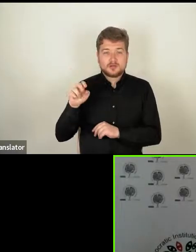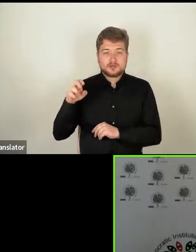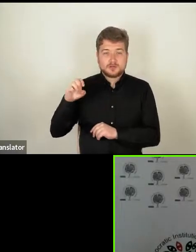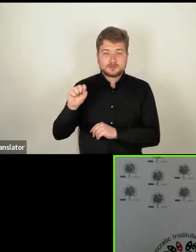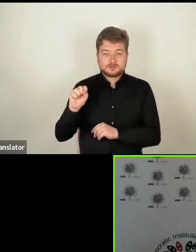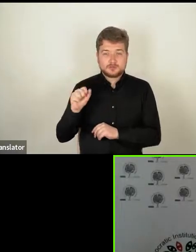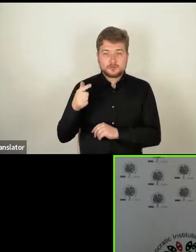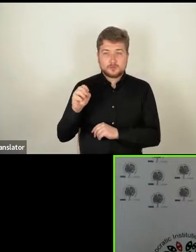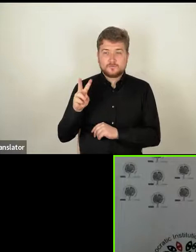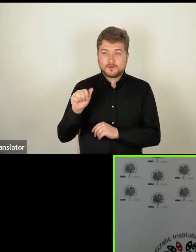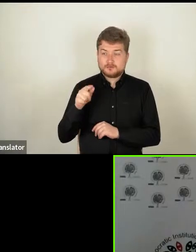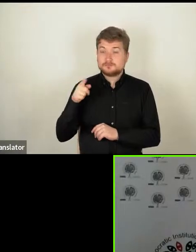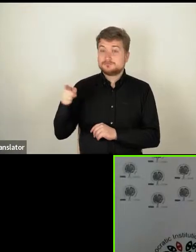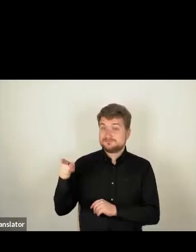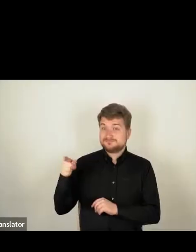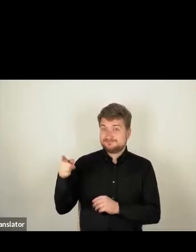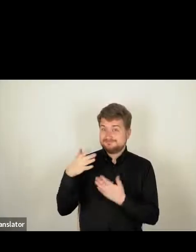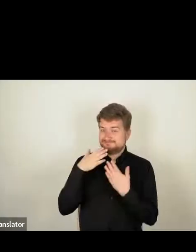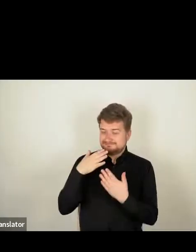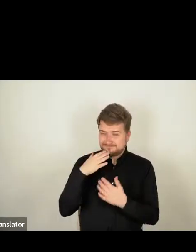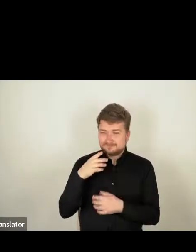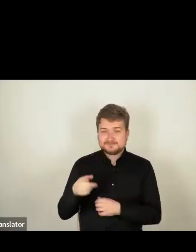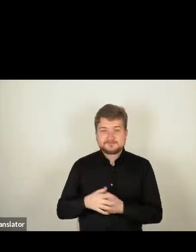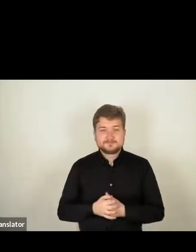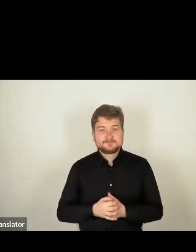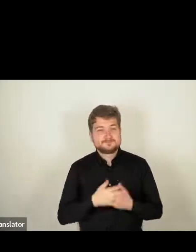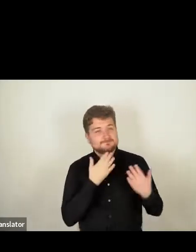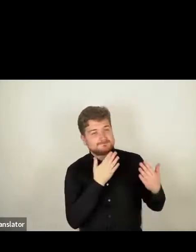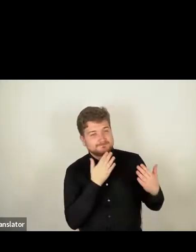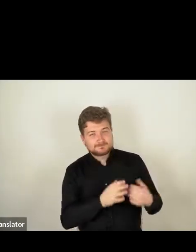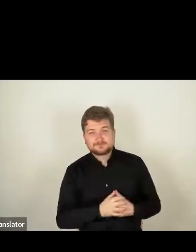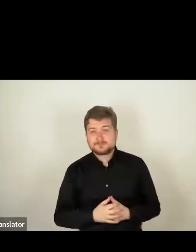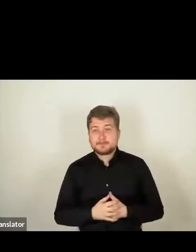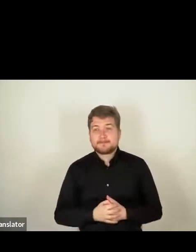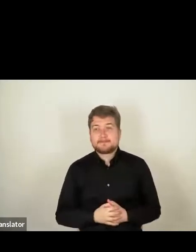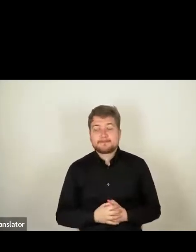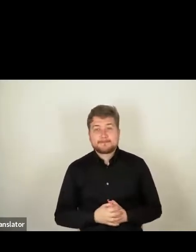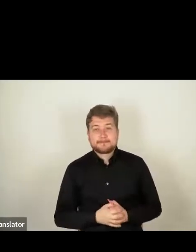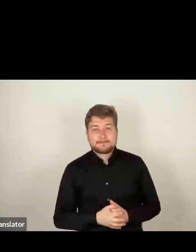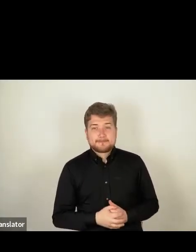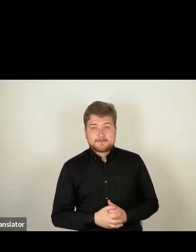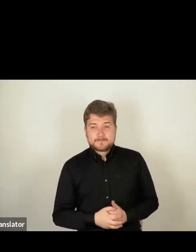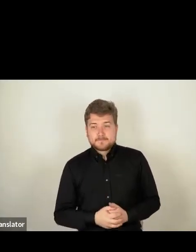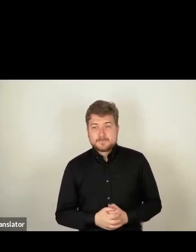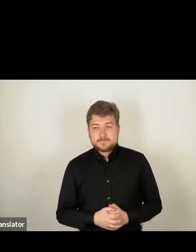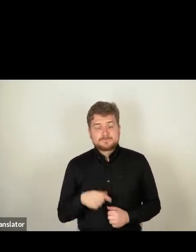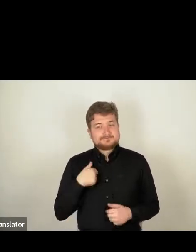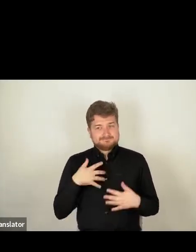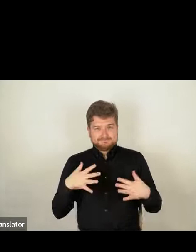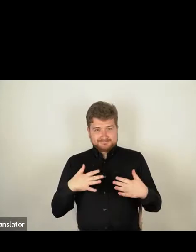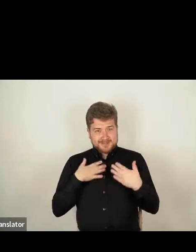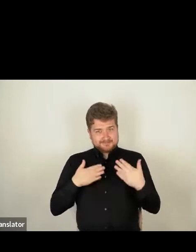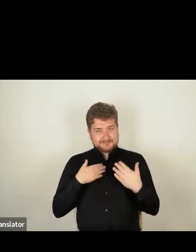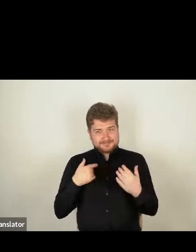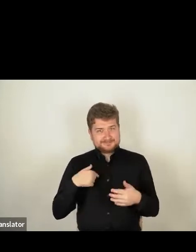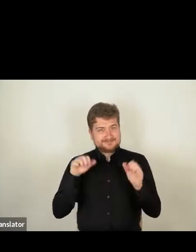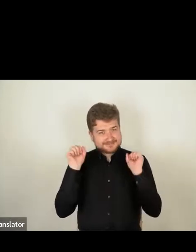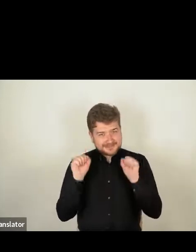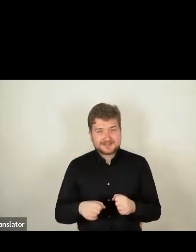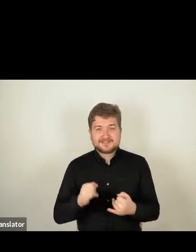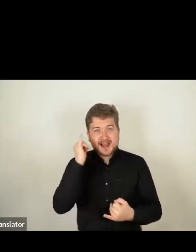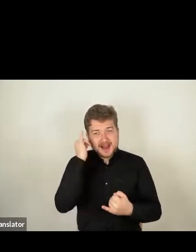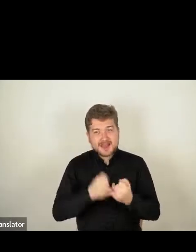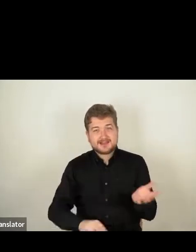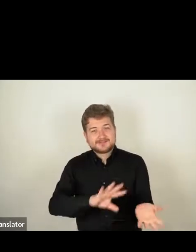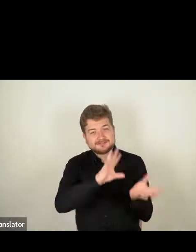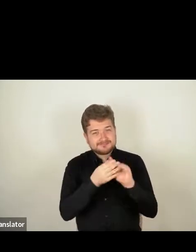Sasha, dear colleagues, dear ladies and gentlemen. It is a big privilege for me to close the today event